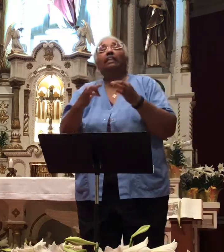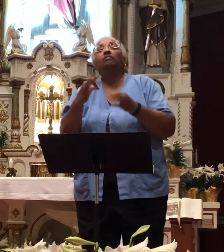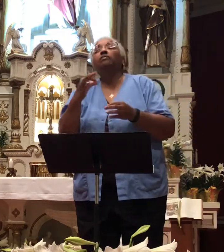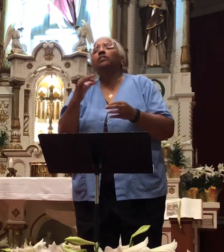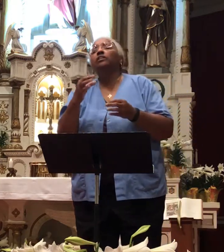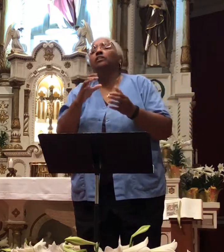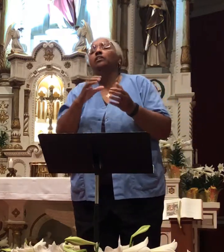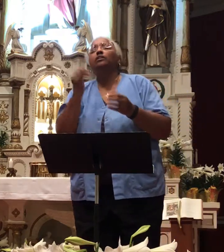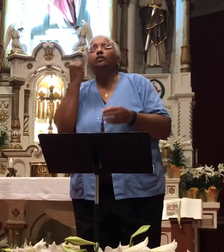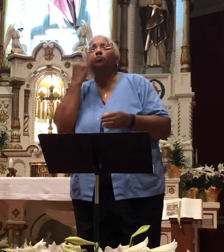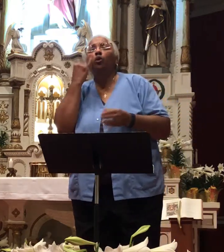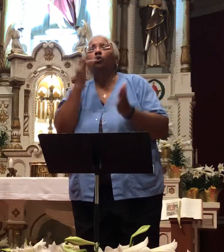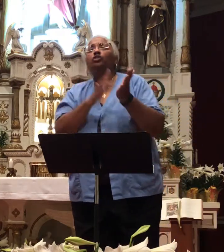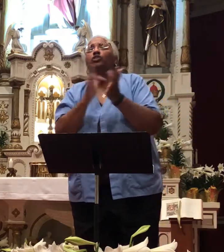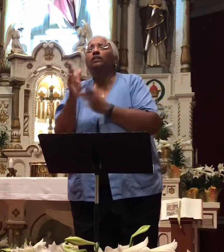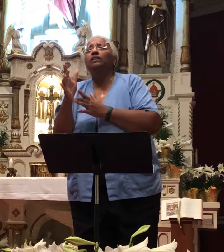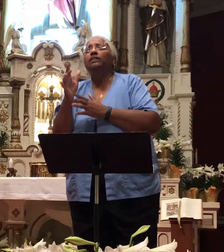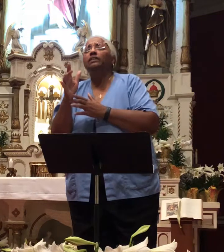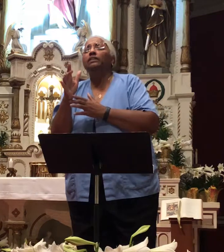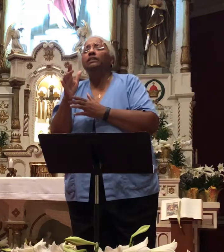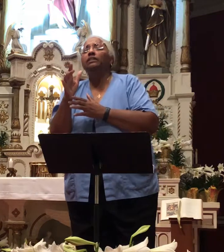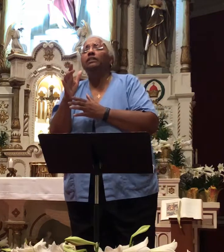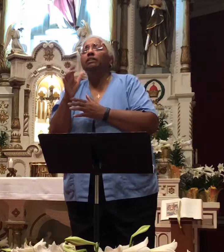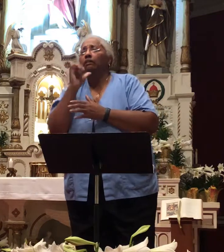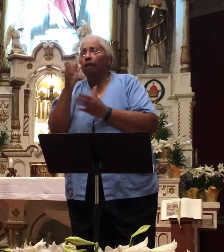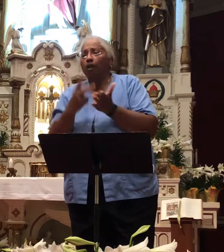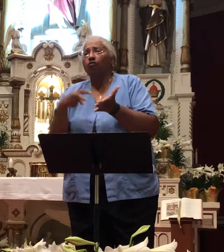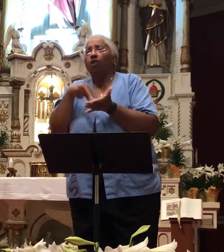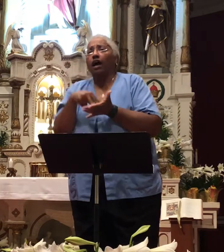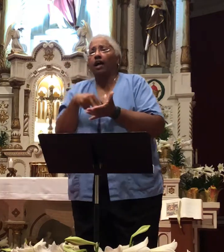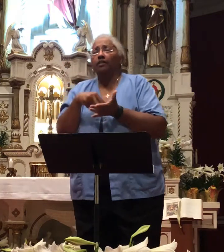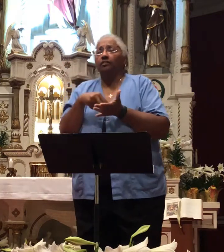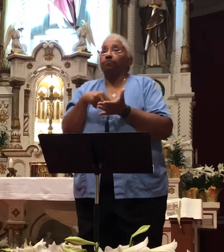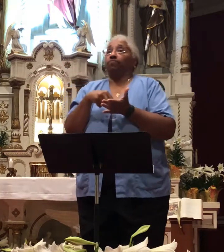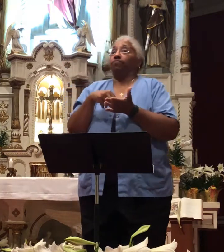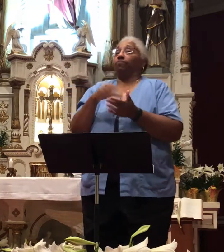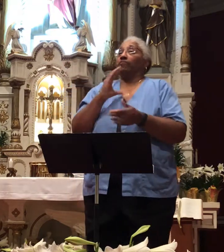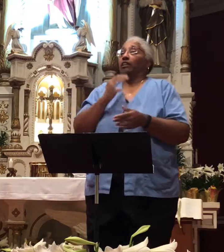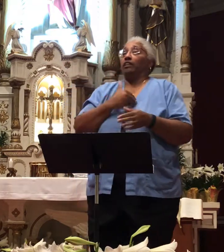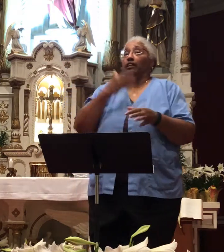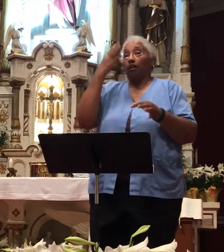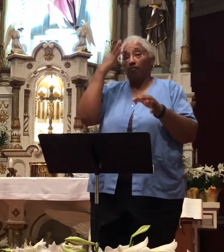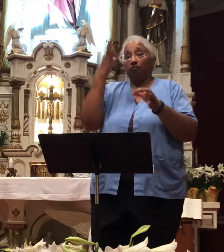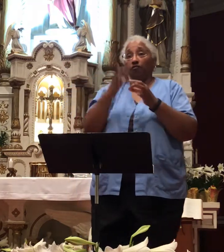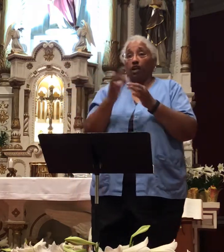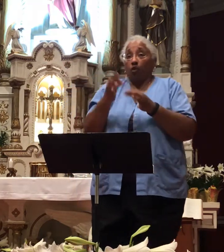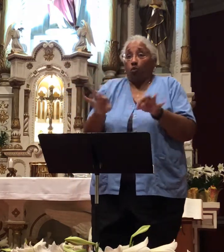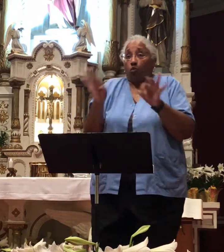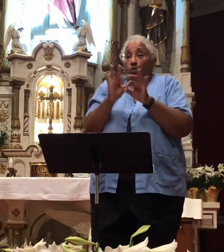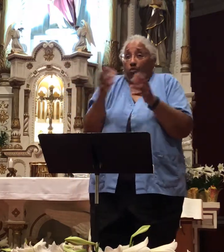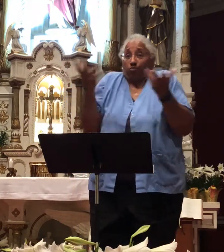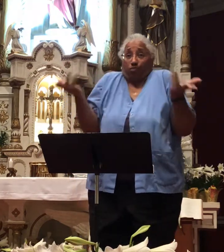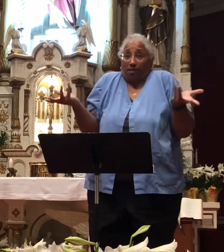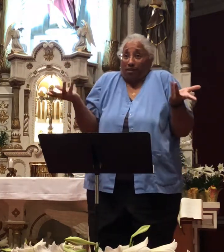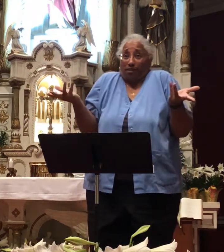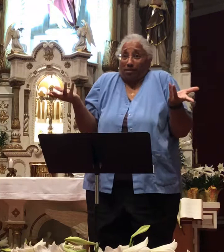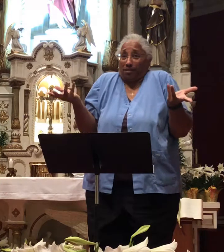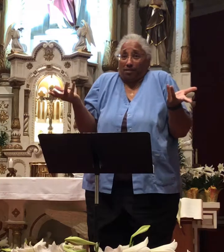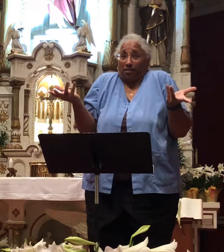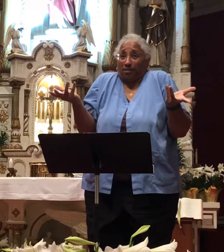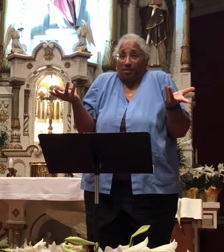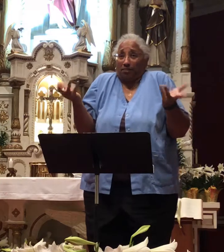in vain is our faith. We believe in vain, because This is